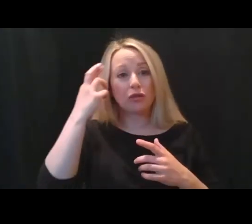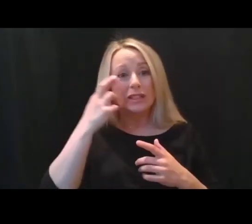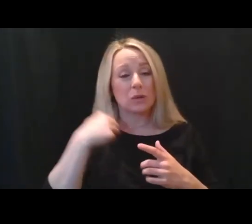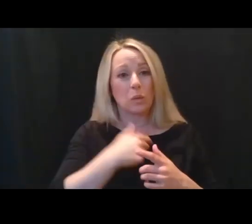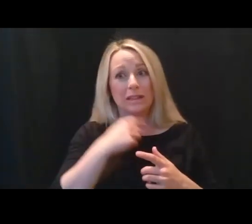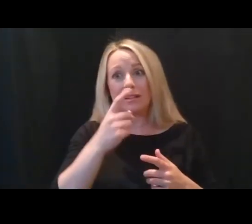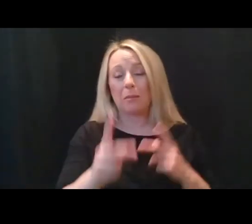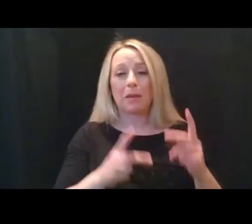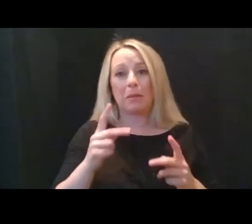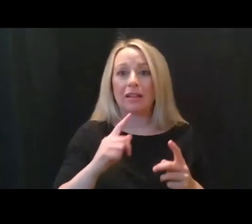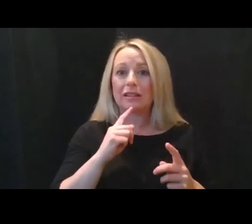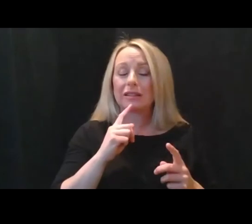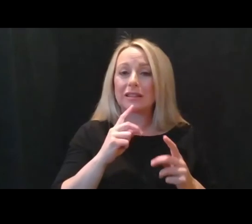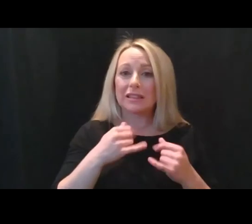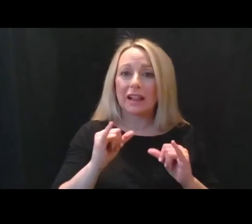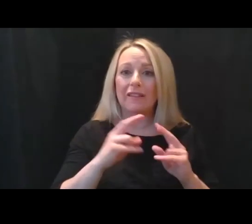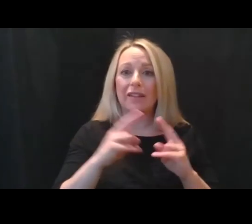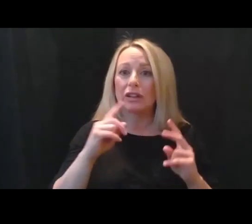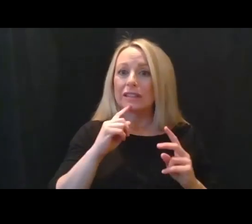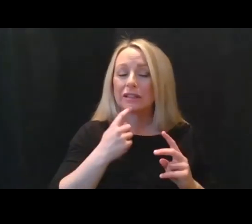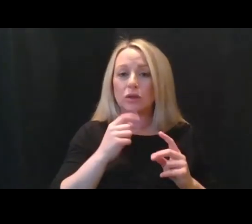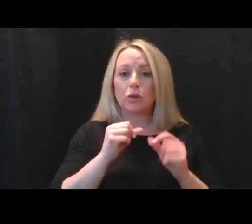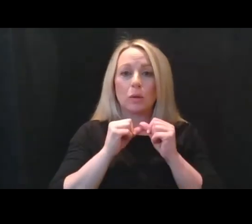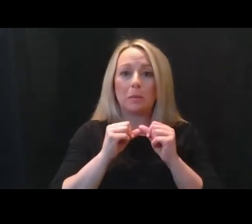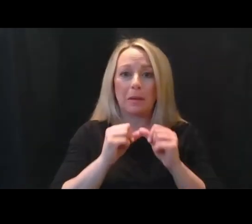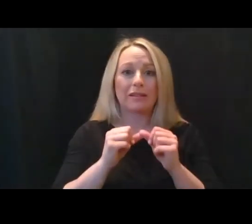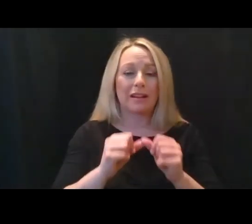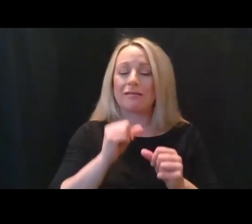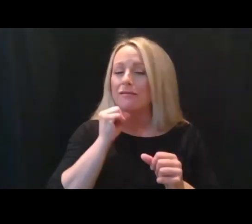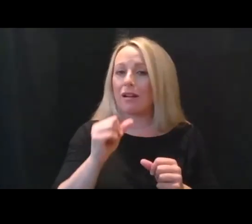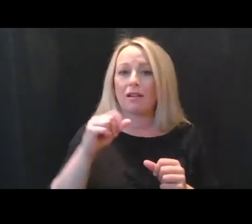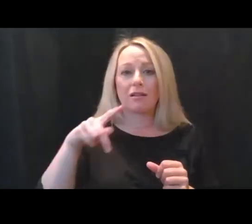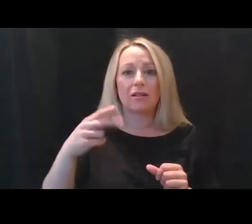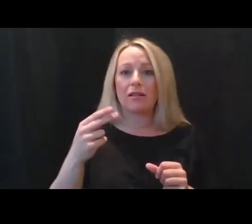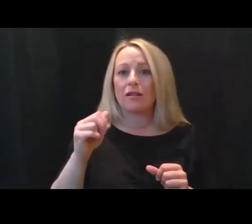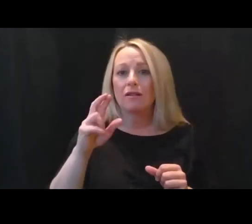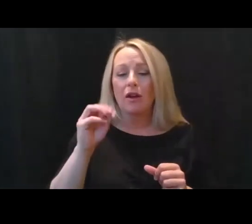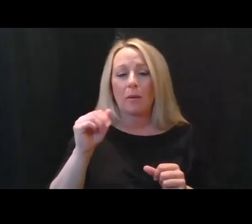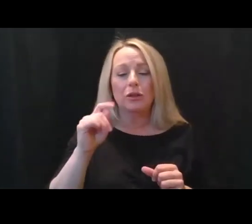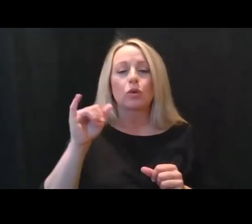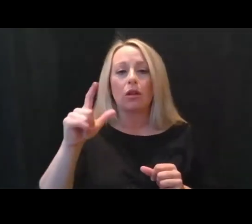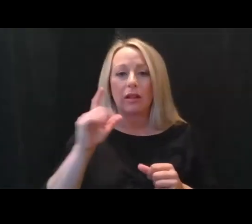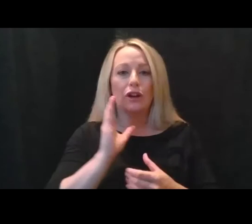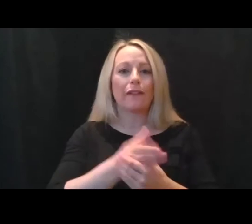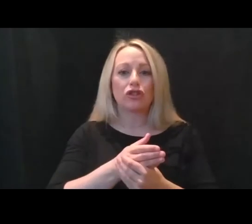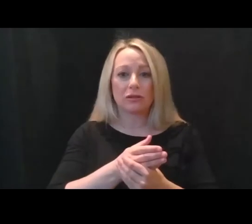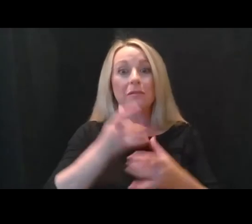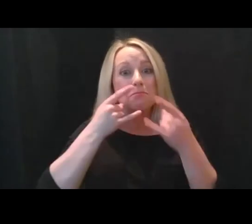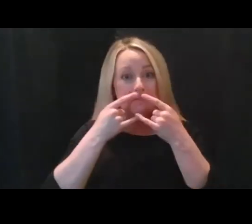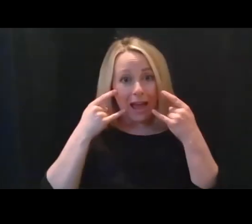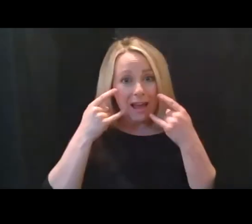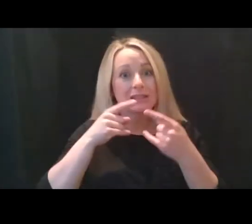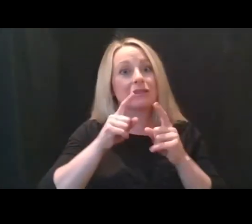to maintain non-pharmaceutical interventions. Mask, physically and socially